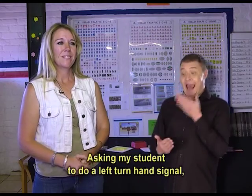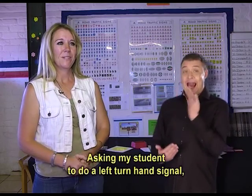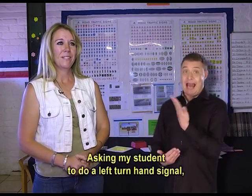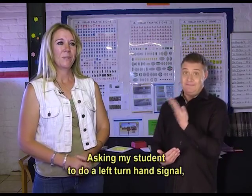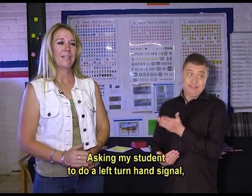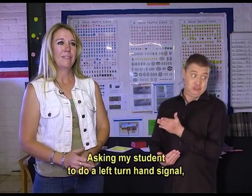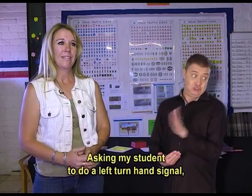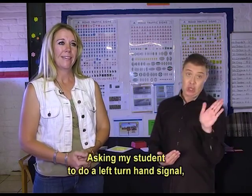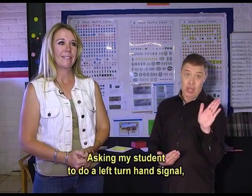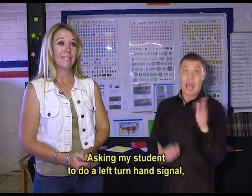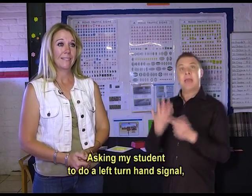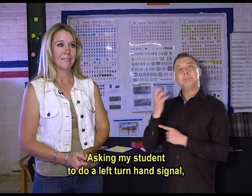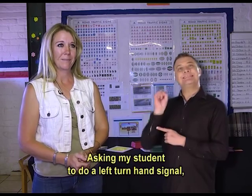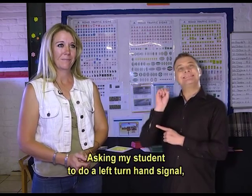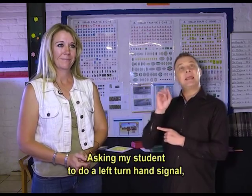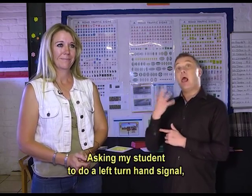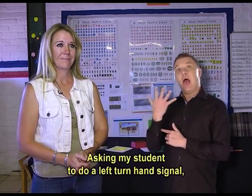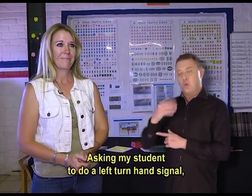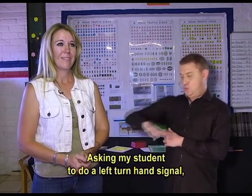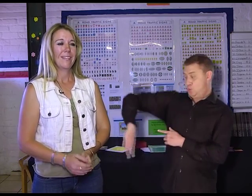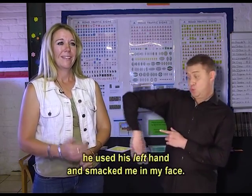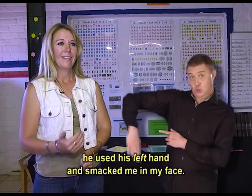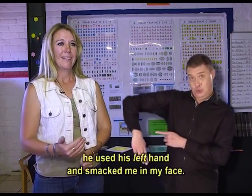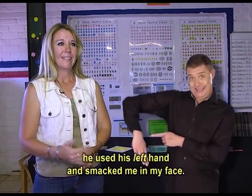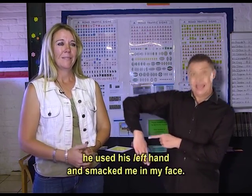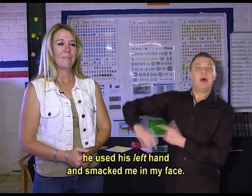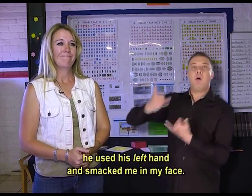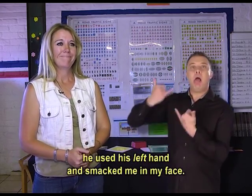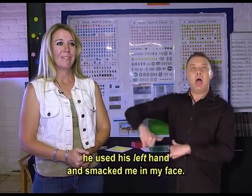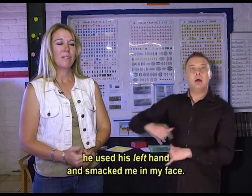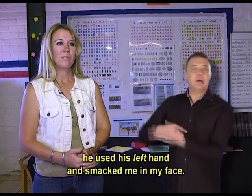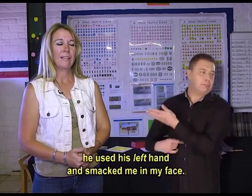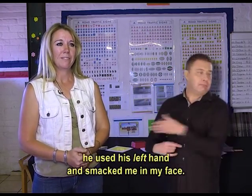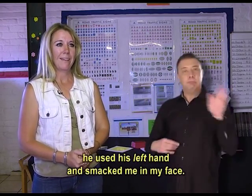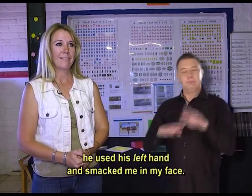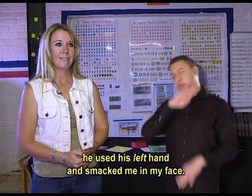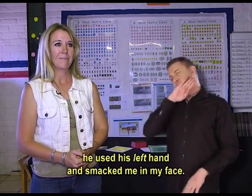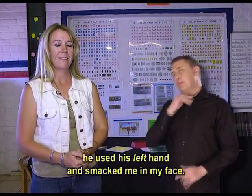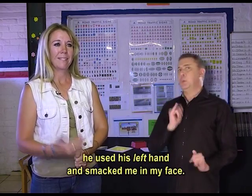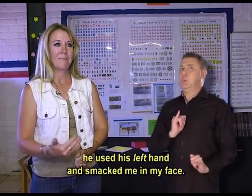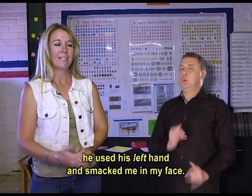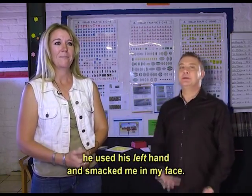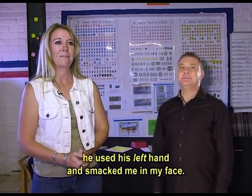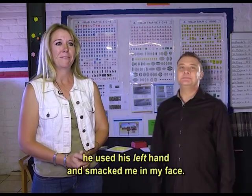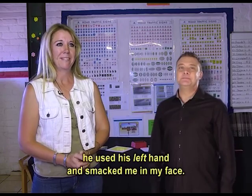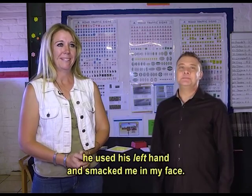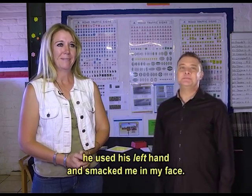Asking my student to do a left hand signal, and they used the left hand and